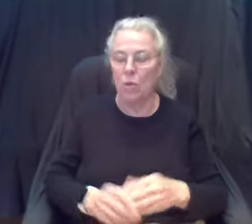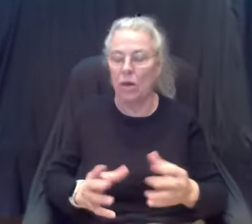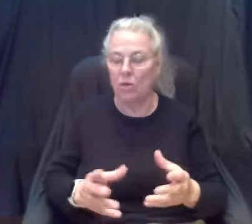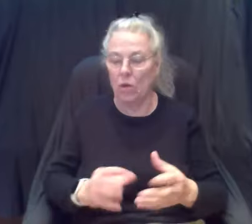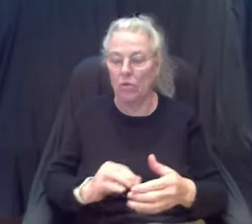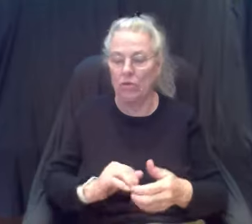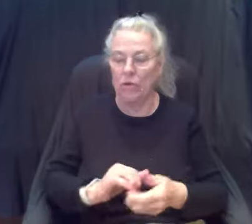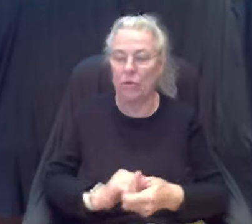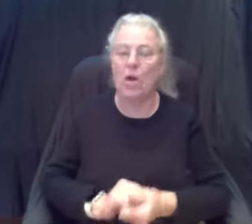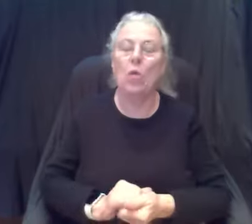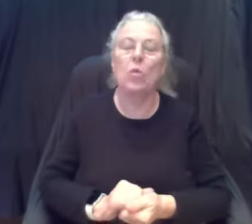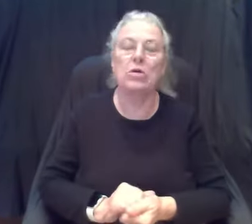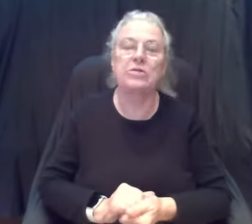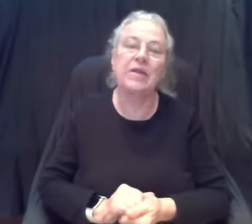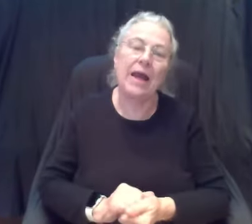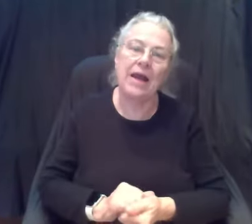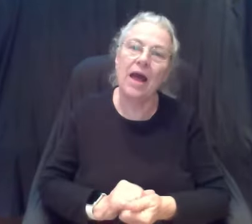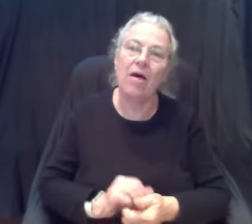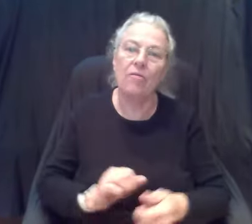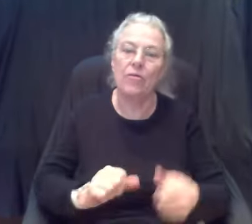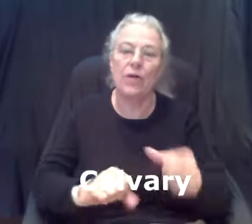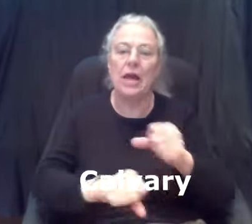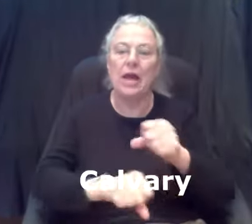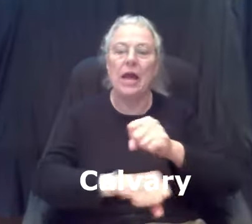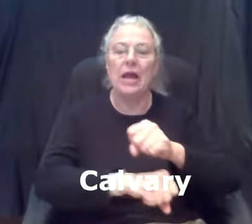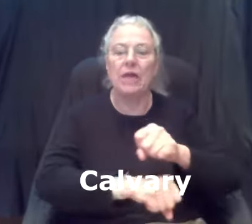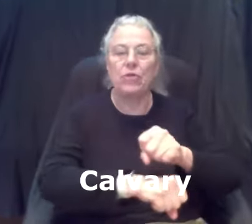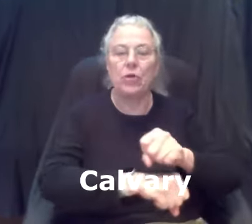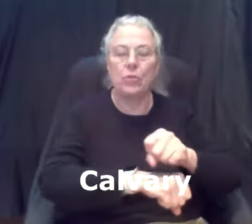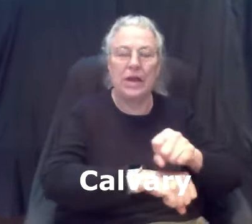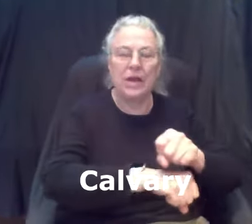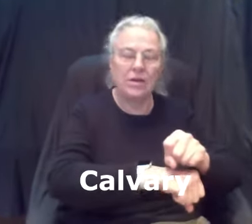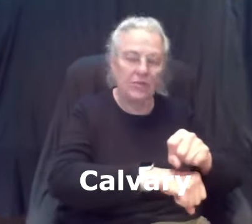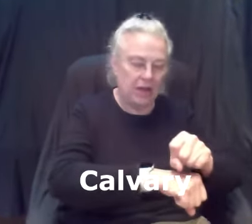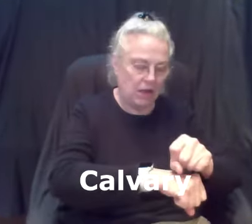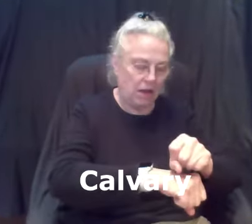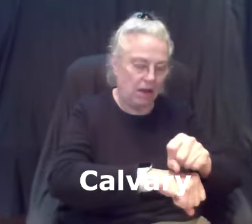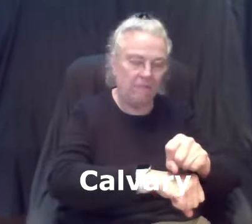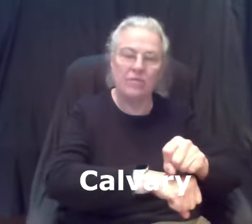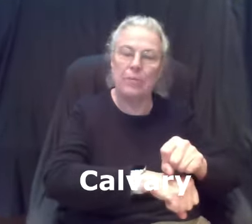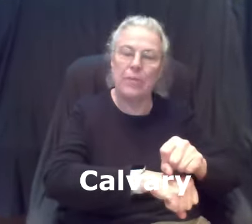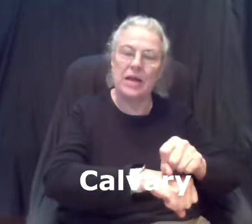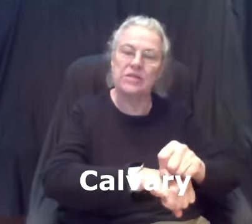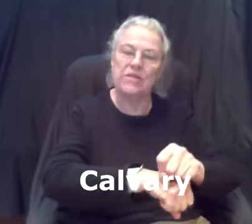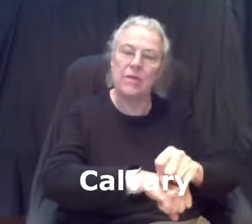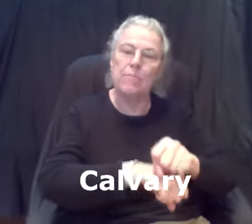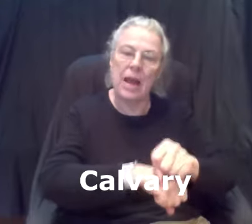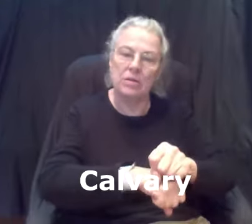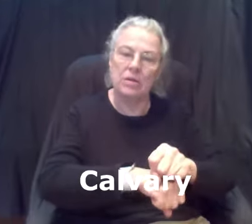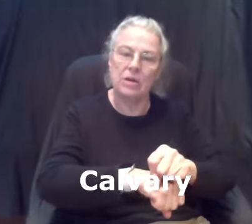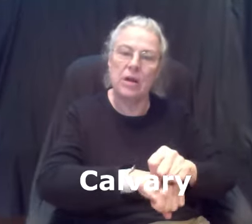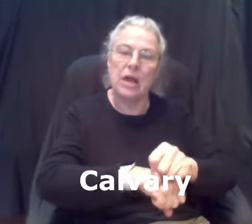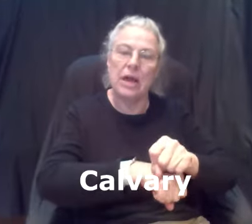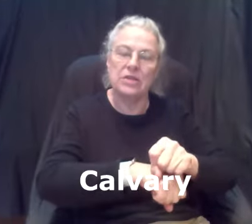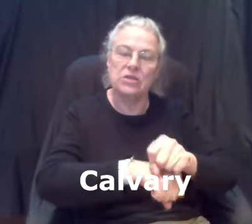go through, words like Calvary. If you begin to think of the base of a mountain, it